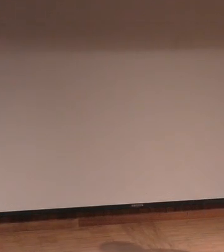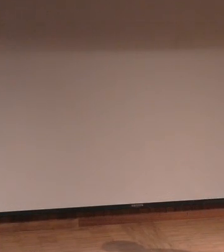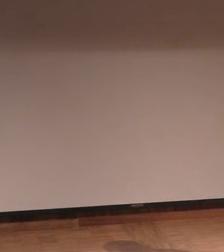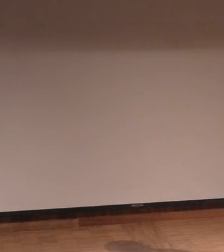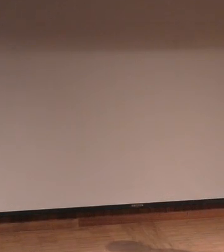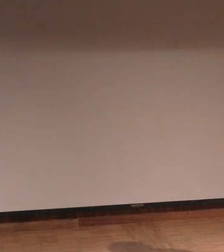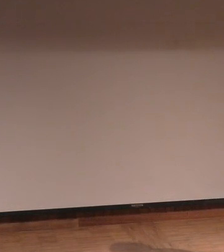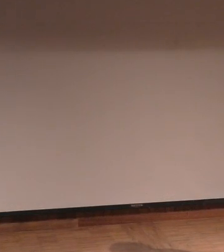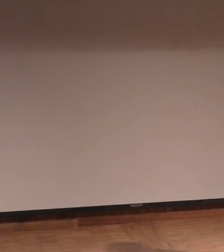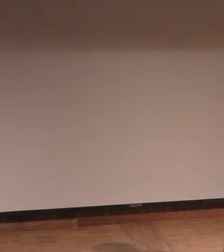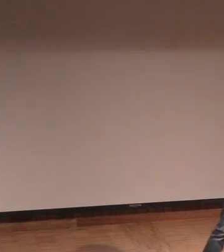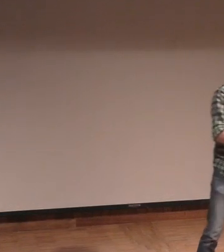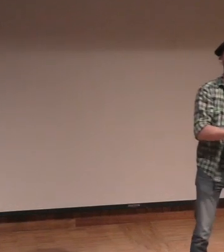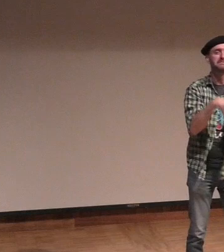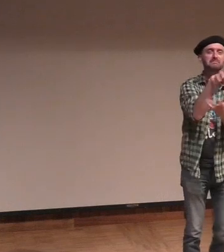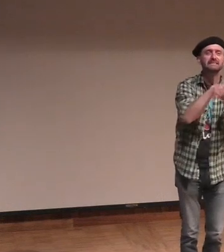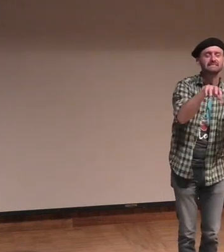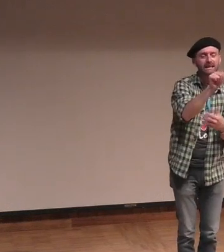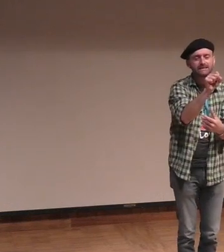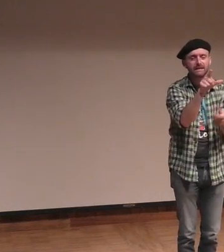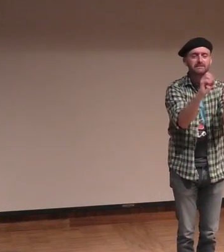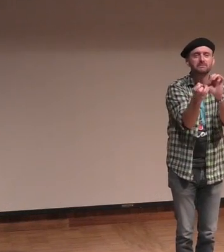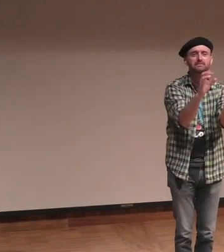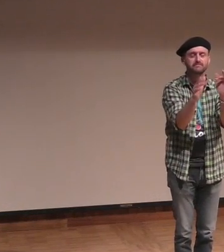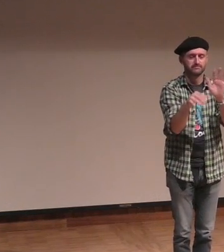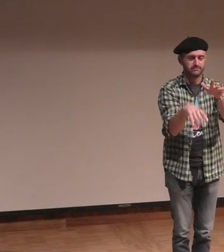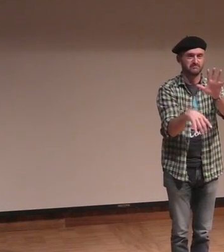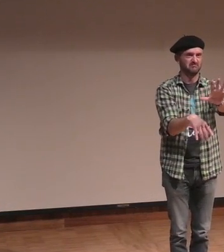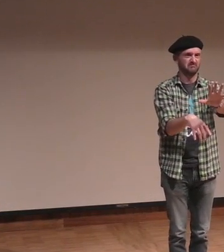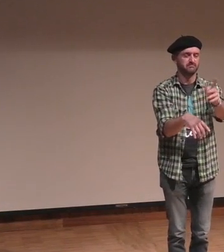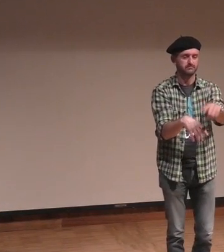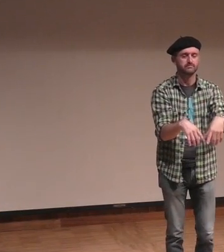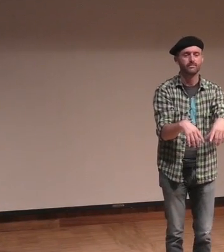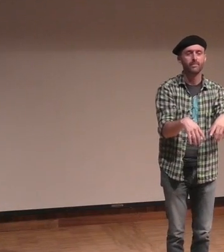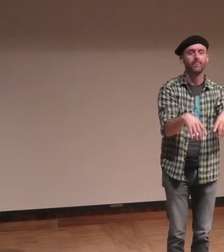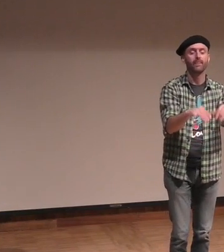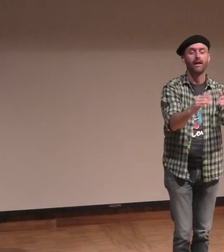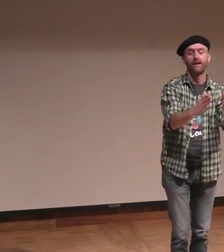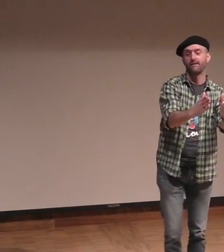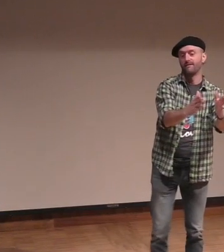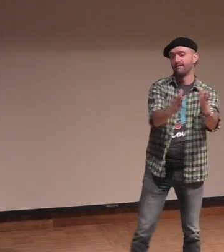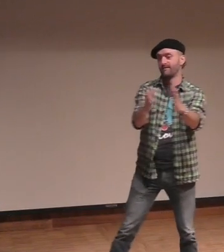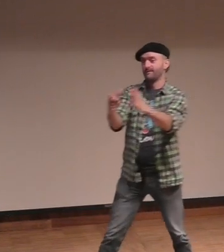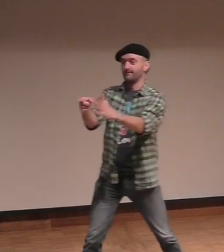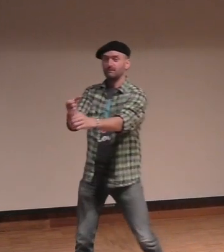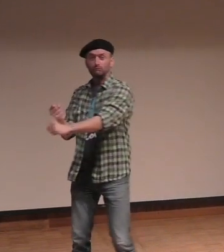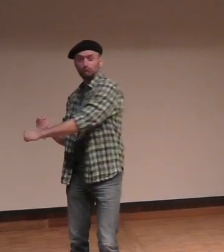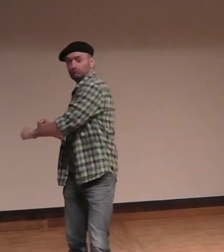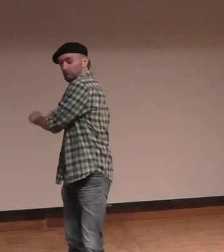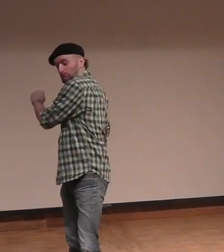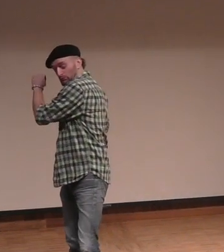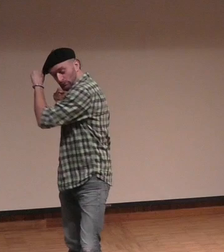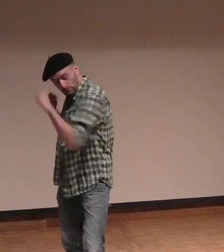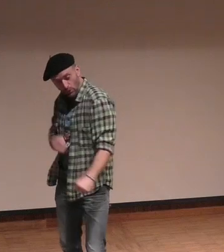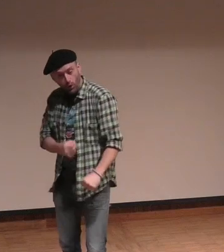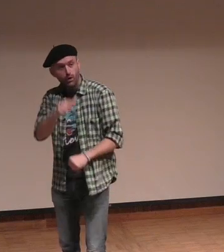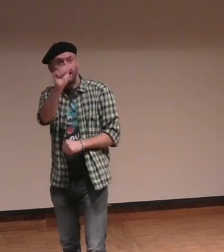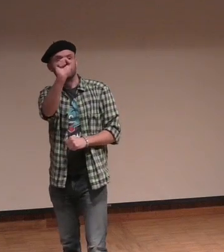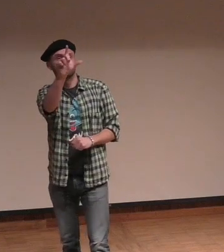among all these different groups, people who signed exact English, people who did a mix of ASL and English, and then the group who were